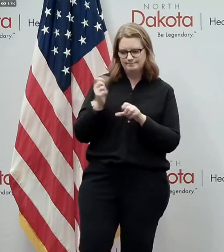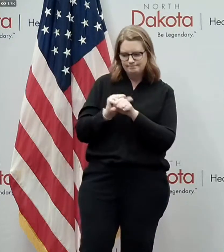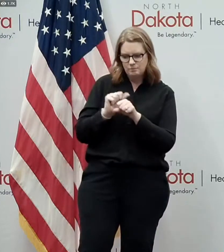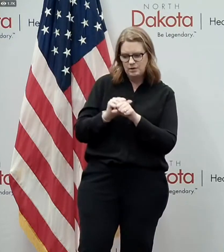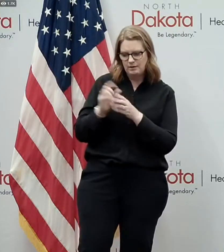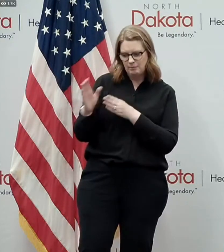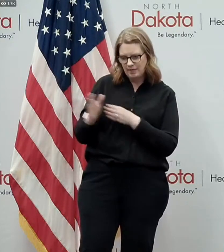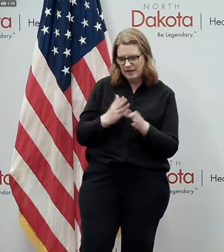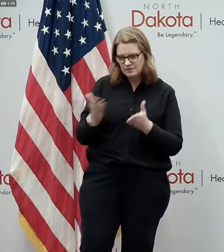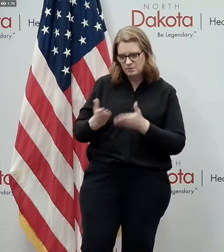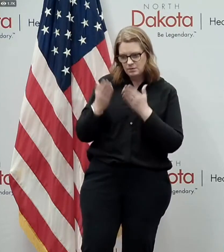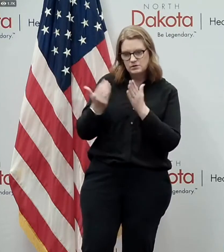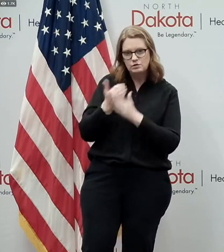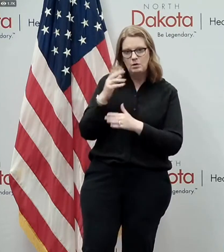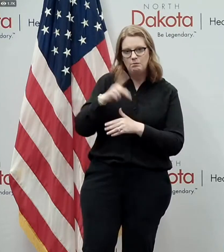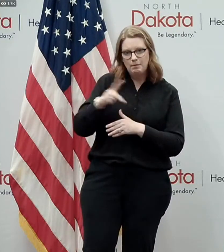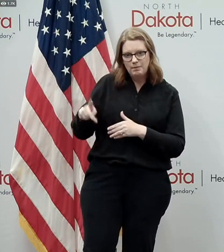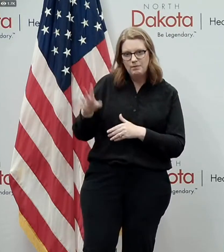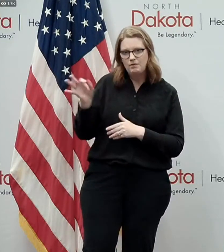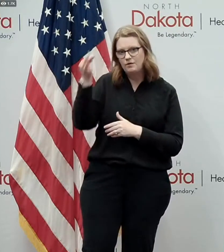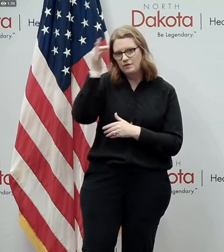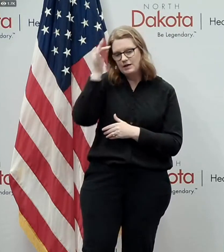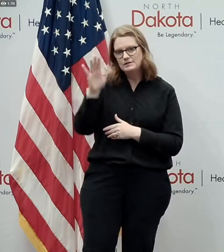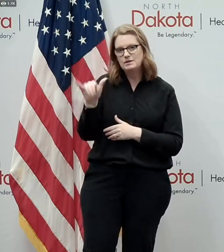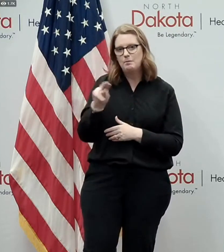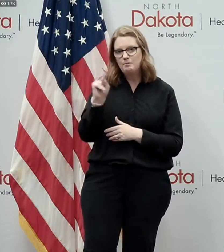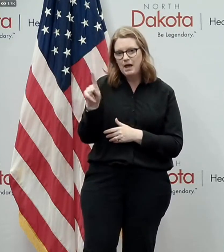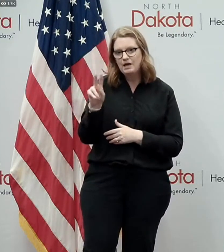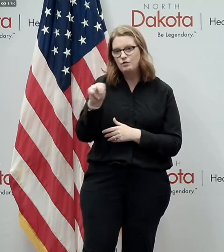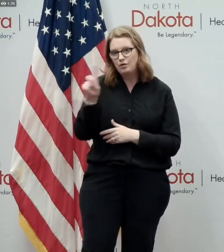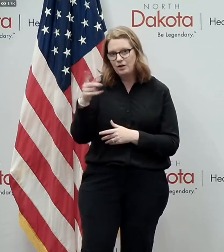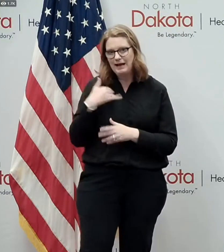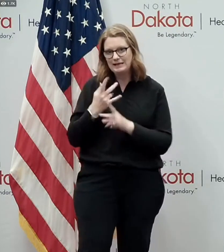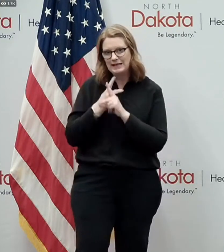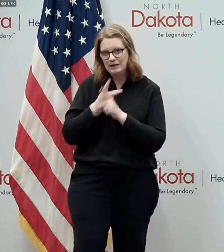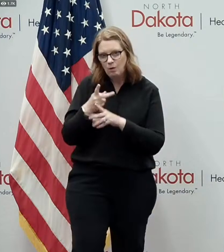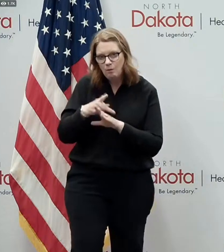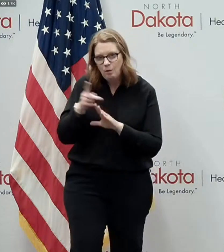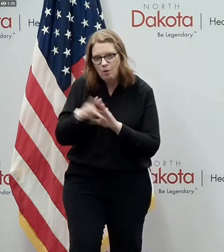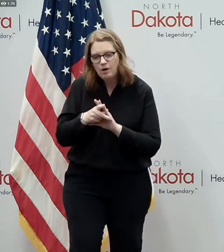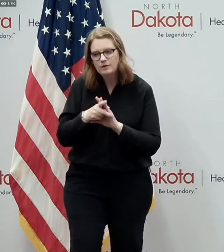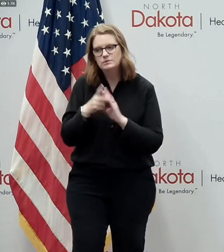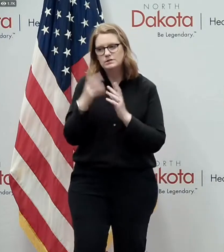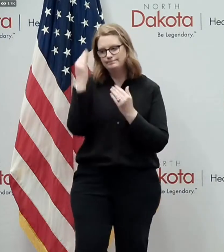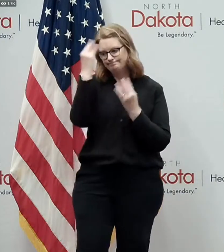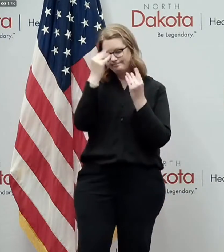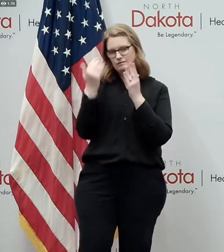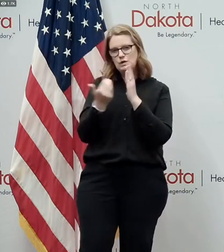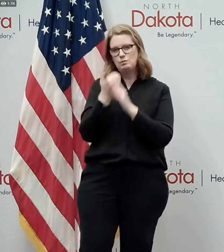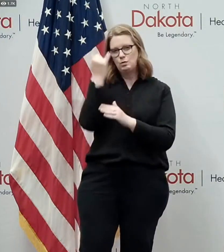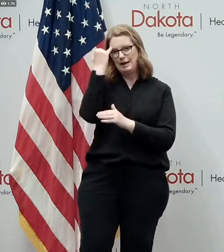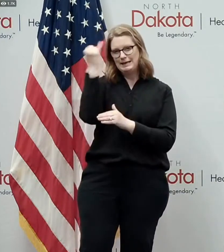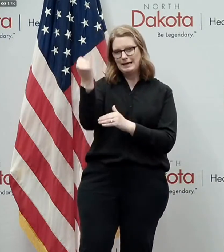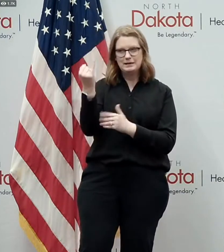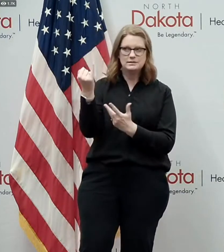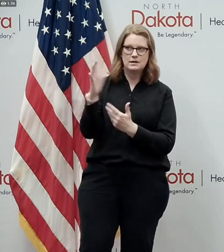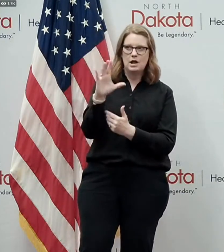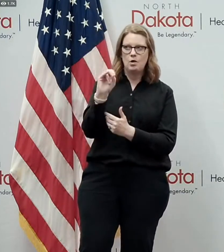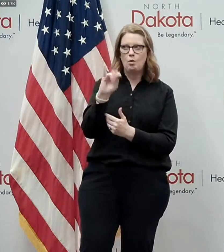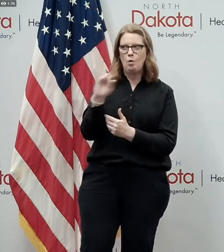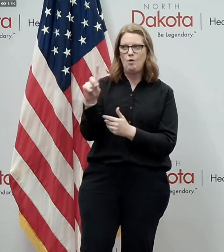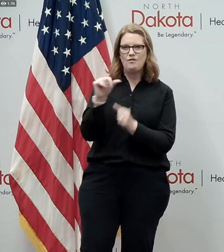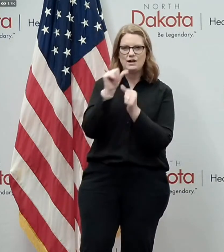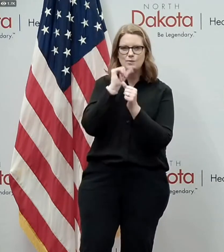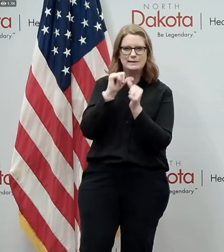the PPP from the feds. The Bank of North Dakota's got the loan program. We're working on some new ideas on sort of we'll call COVID